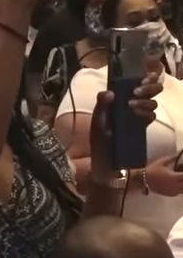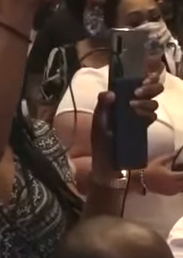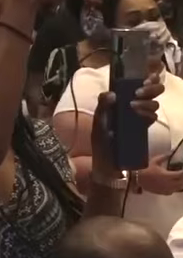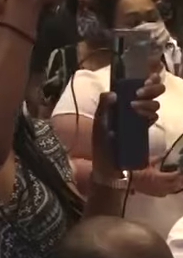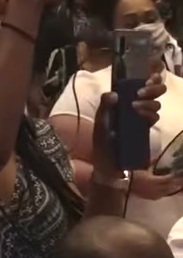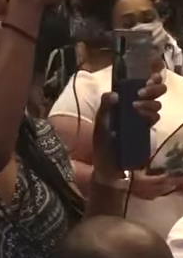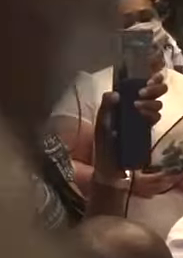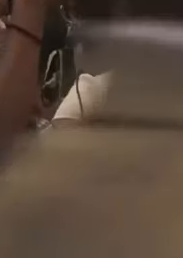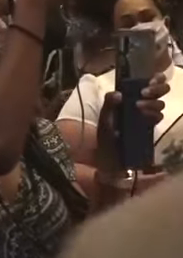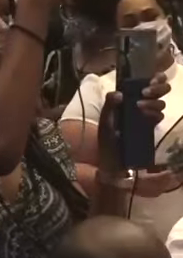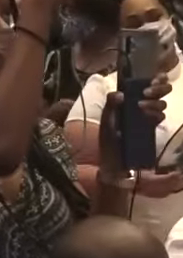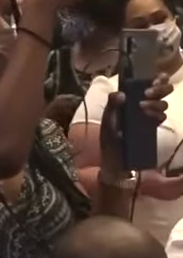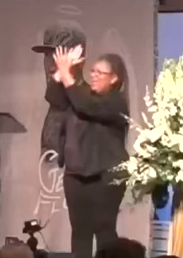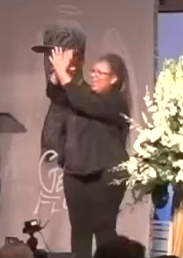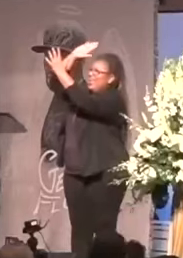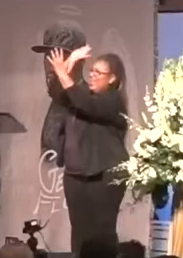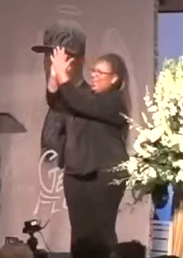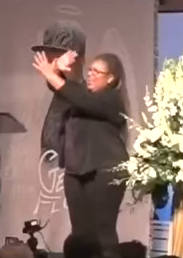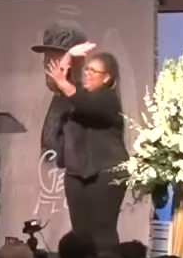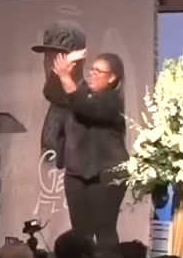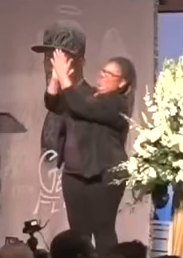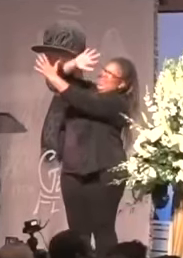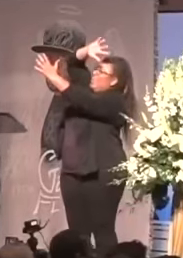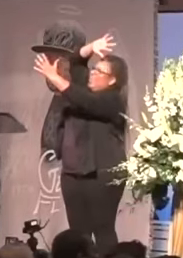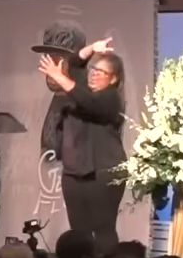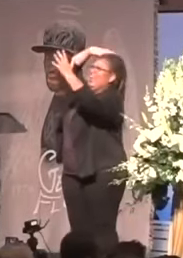I give you praise